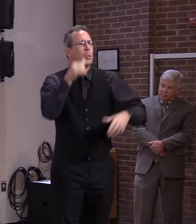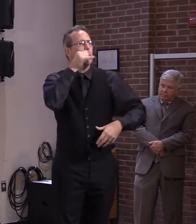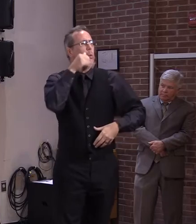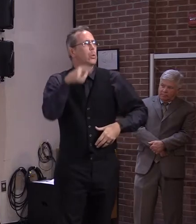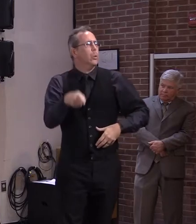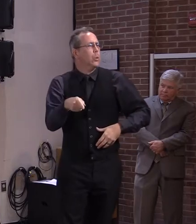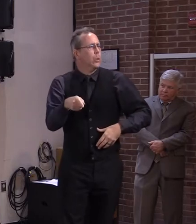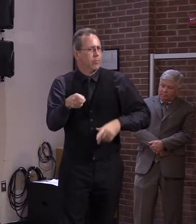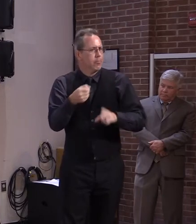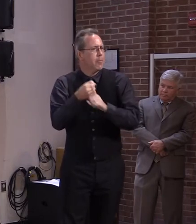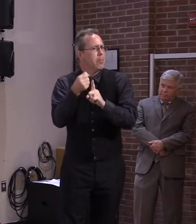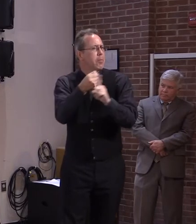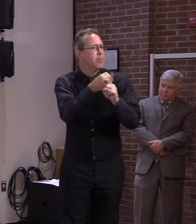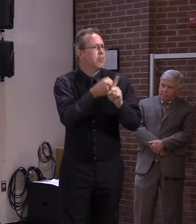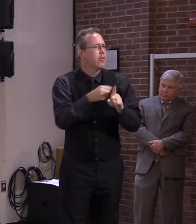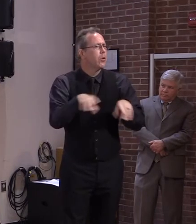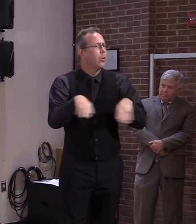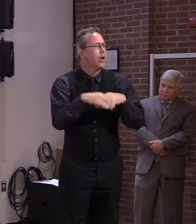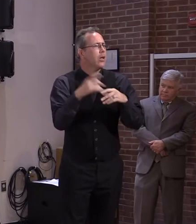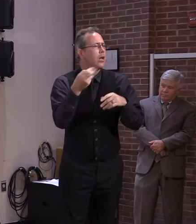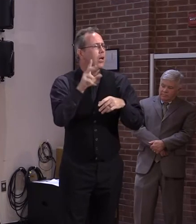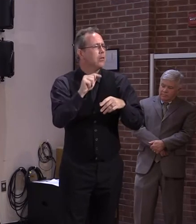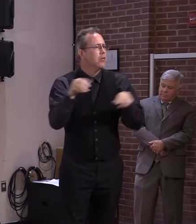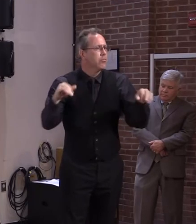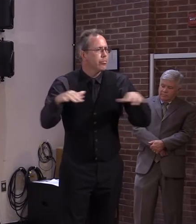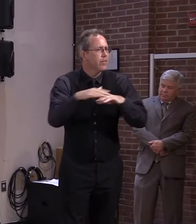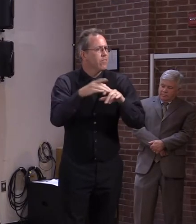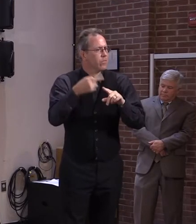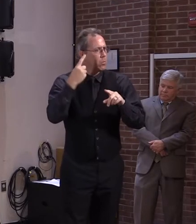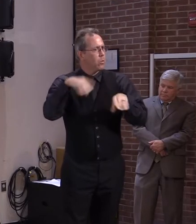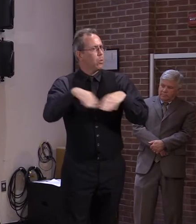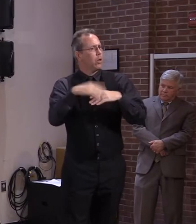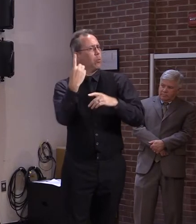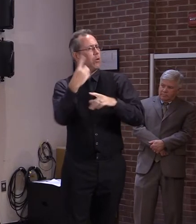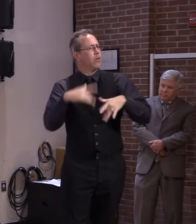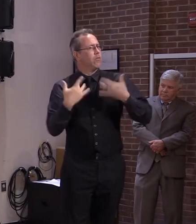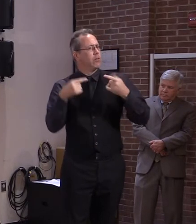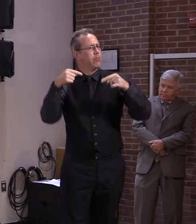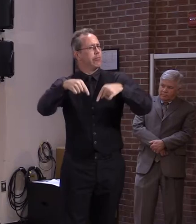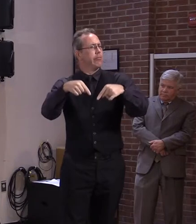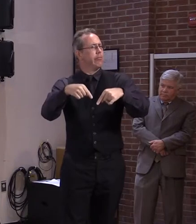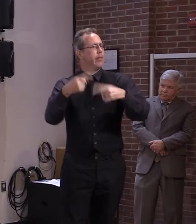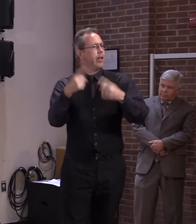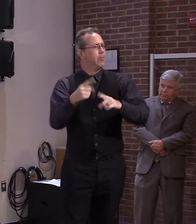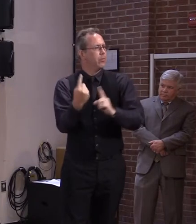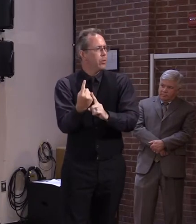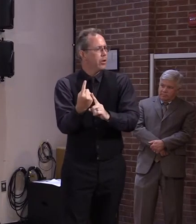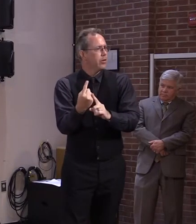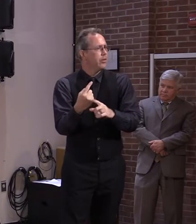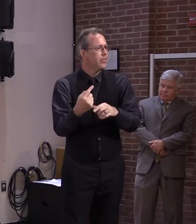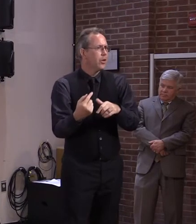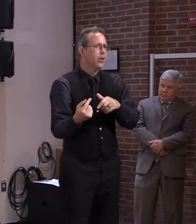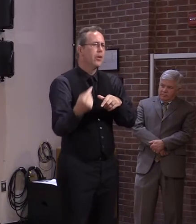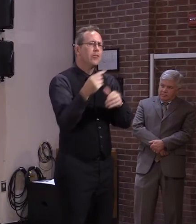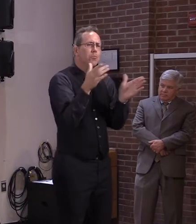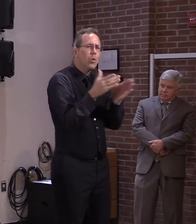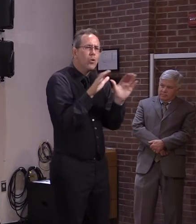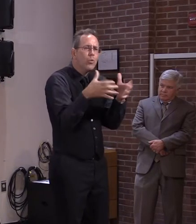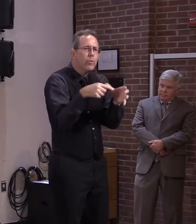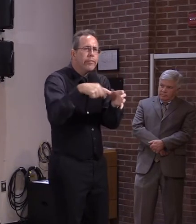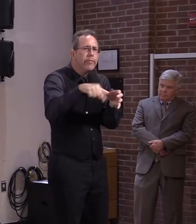quite an elevated number of cases as a result of that one event. So. I'm just saying that this is